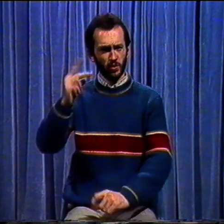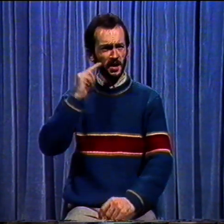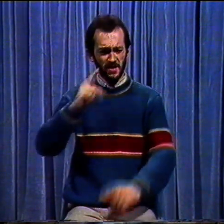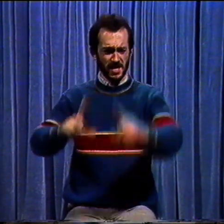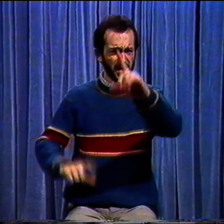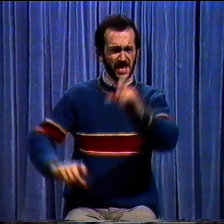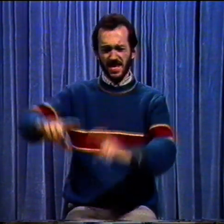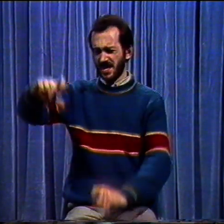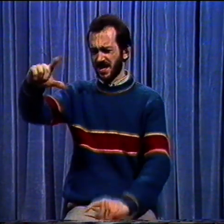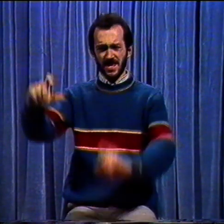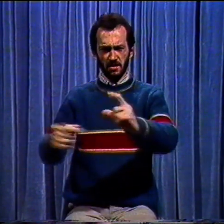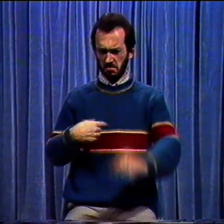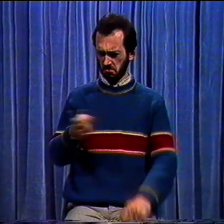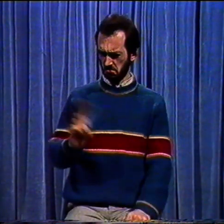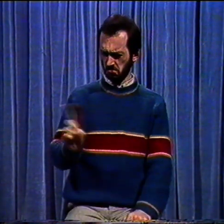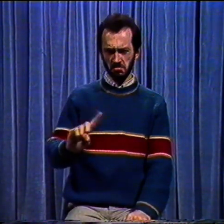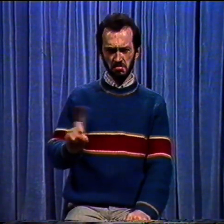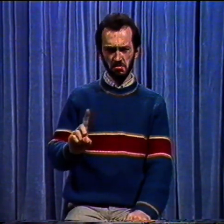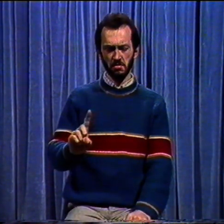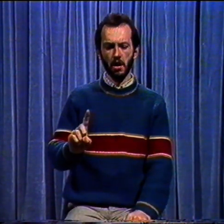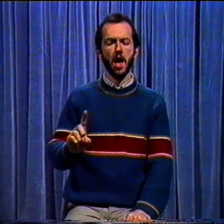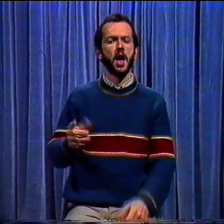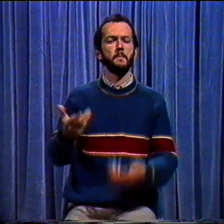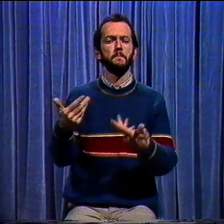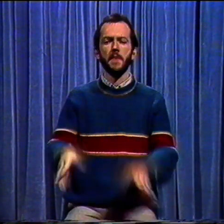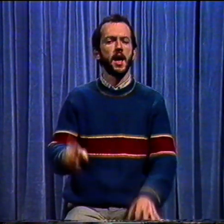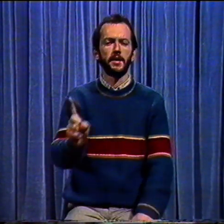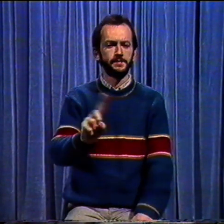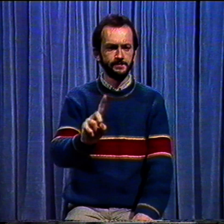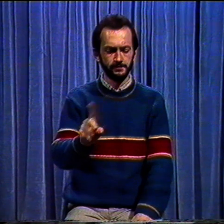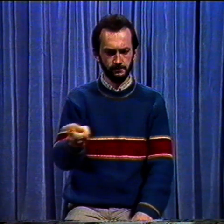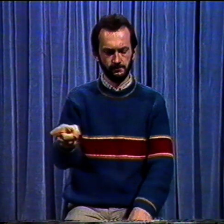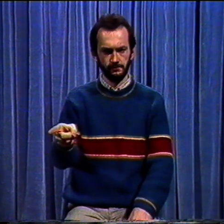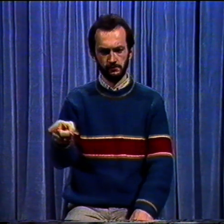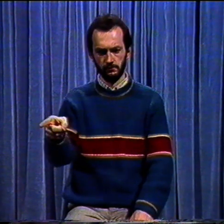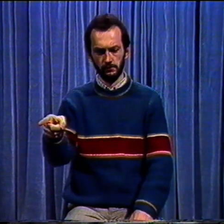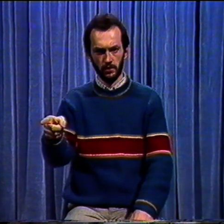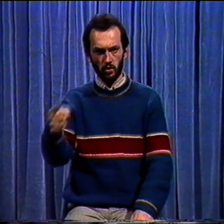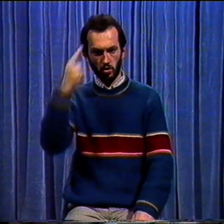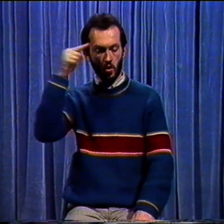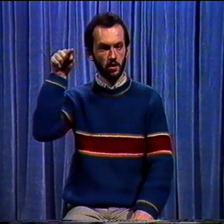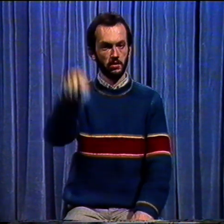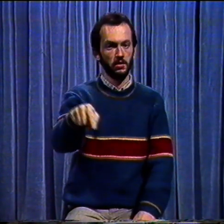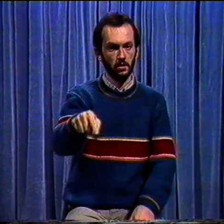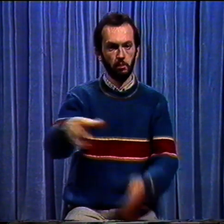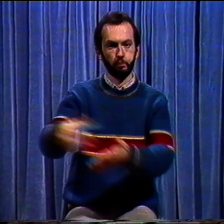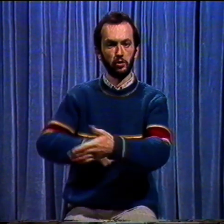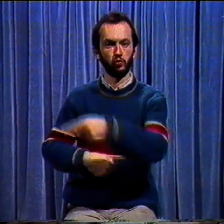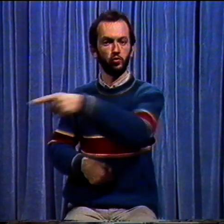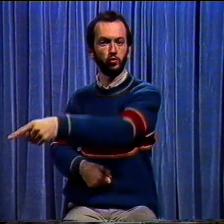Two deaf people were arguing and arguing, and I said, what's it about? Ah, what really happened was that he thought he had stolen his